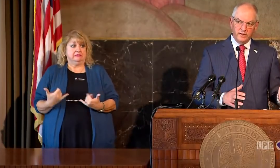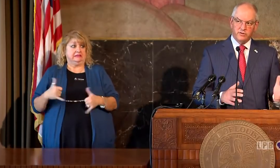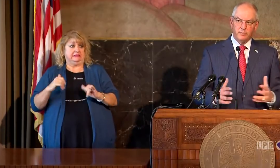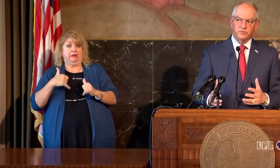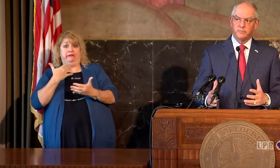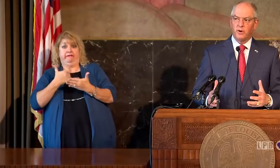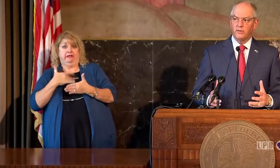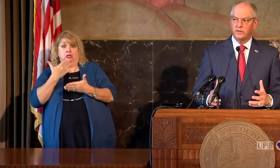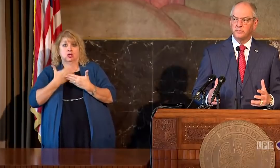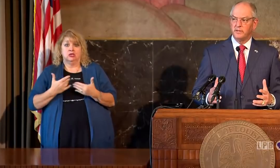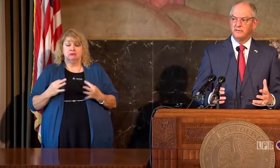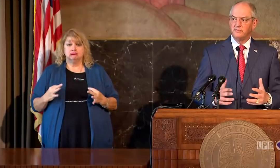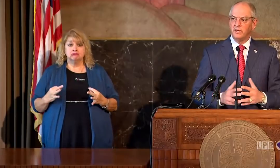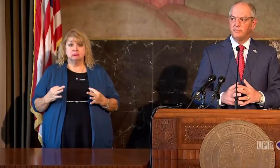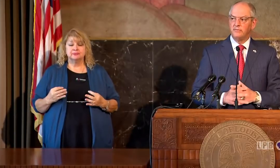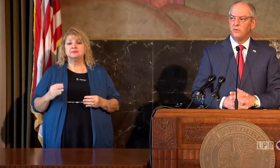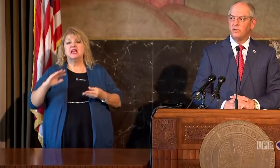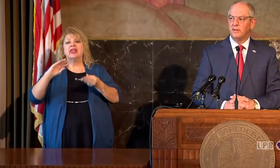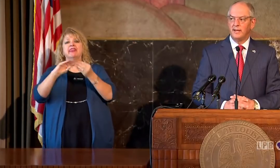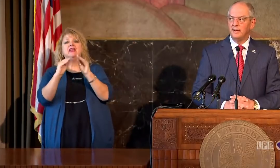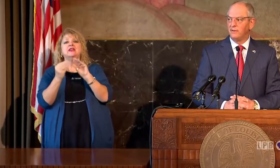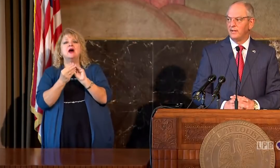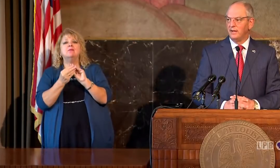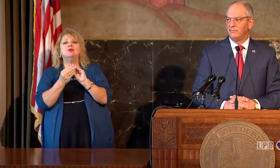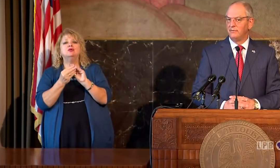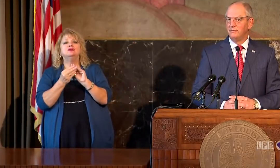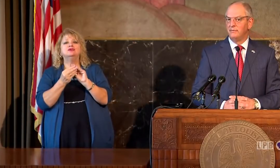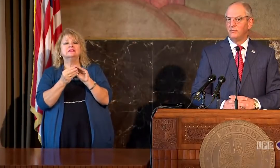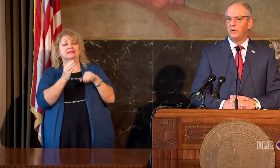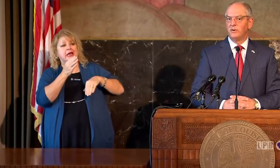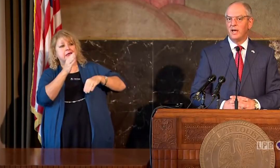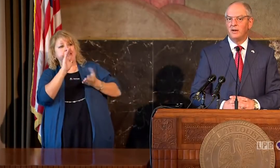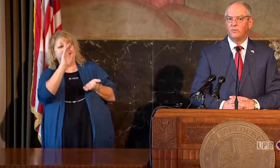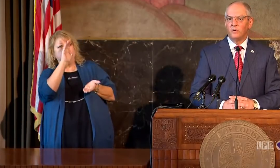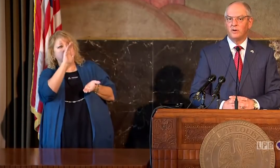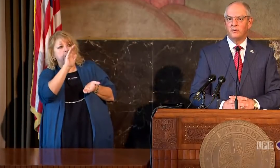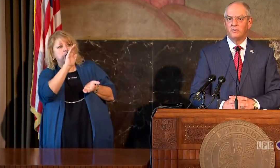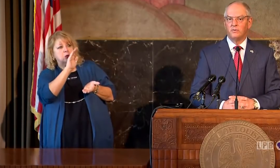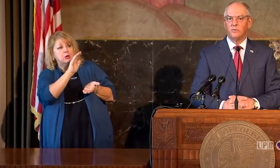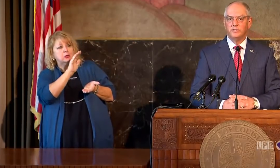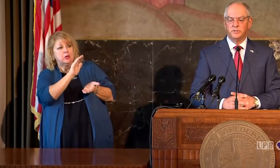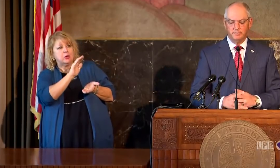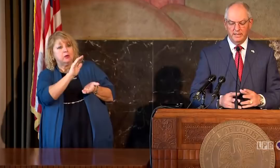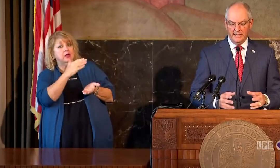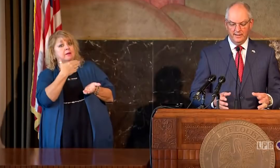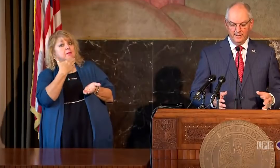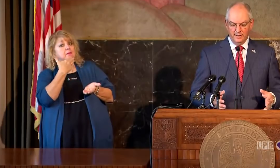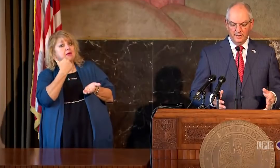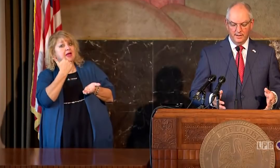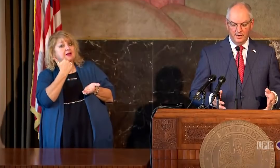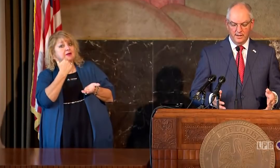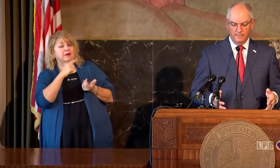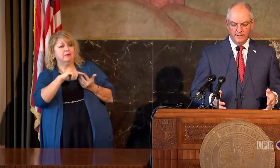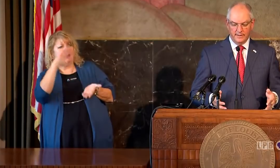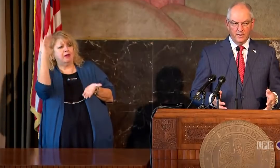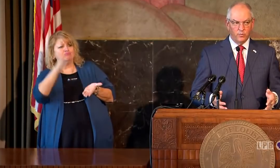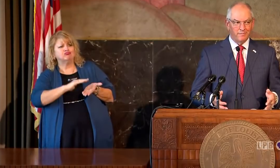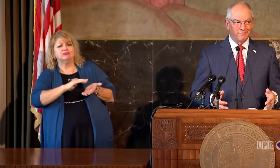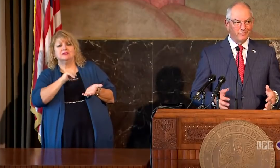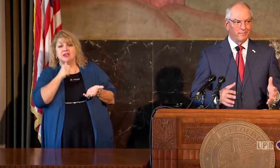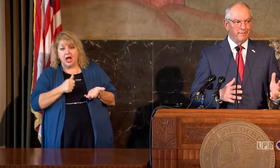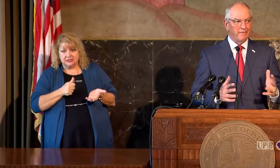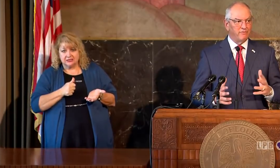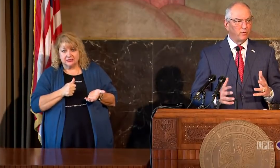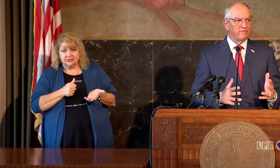So these numbers are progress, but as I've said before, not nearly enough. We are not where we should be. I think